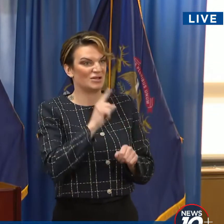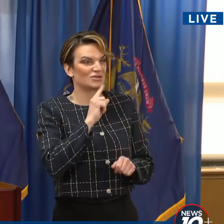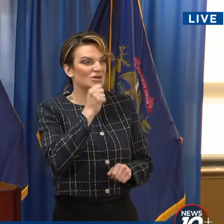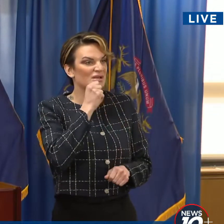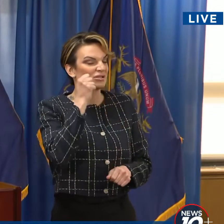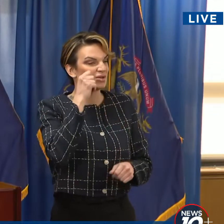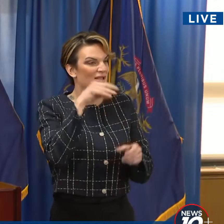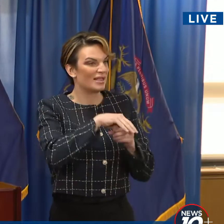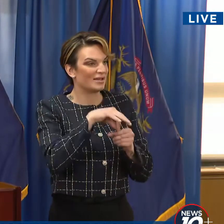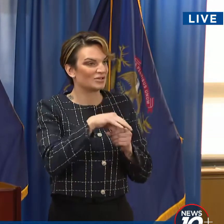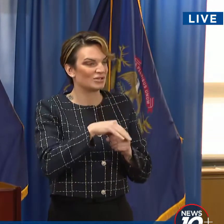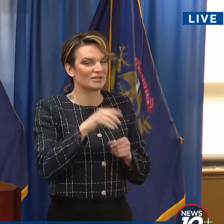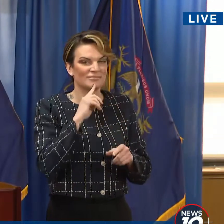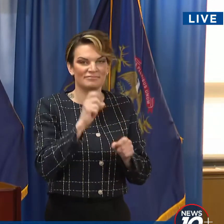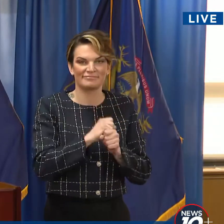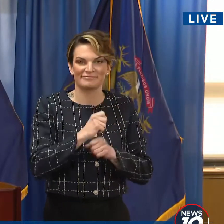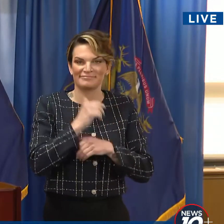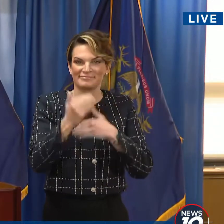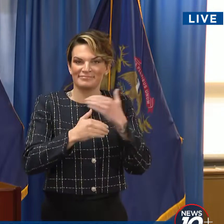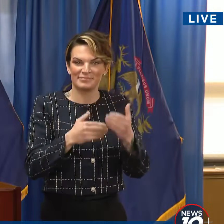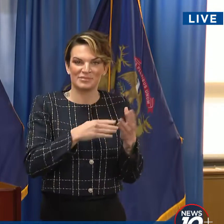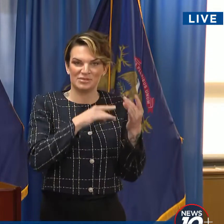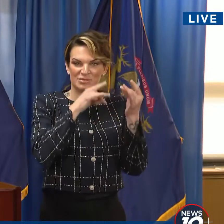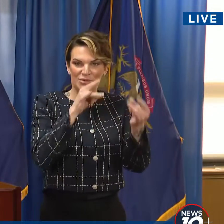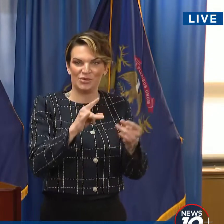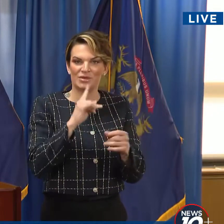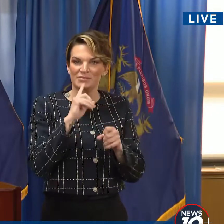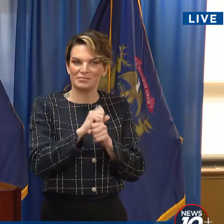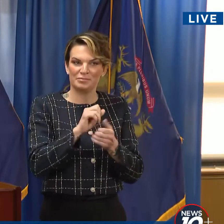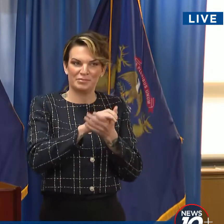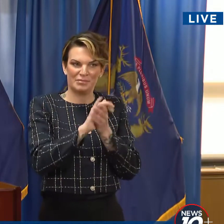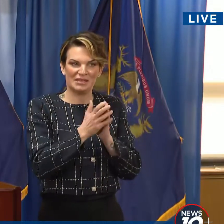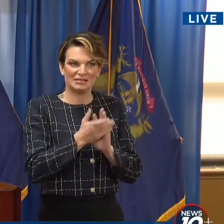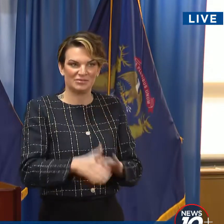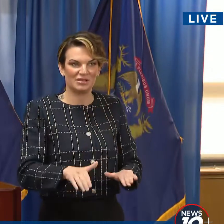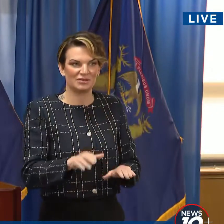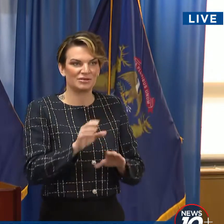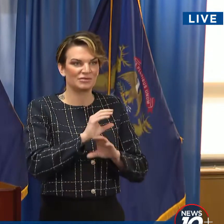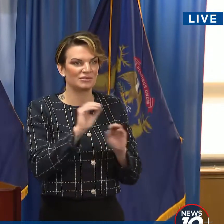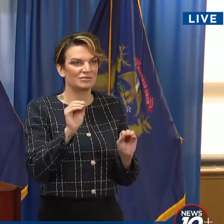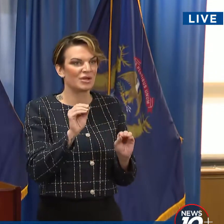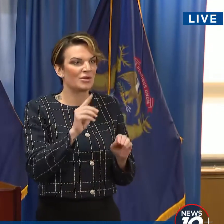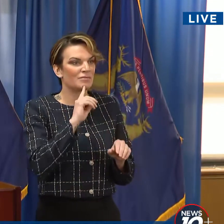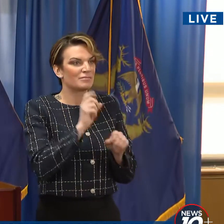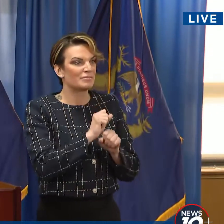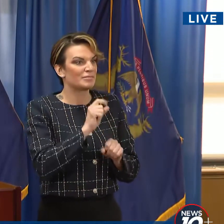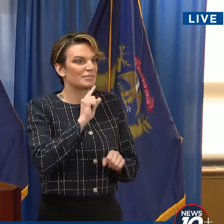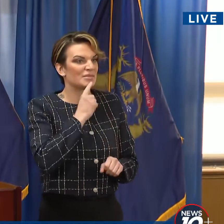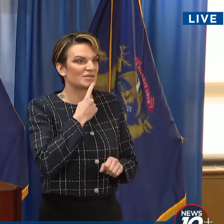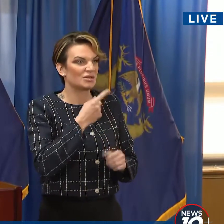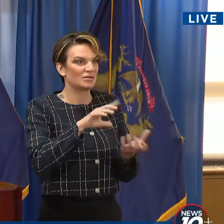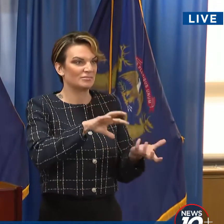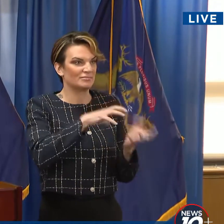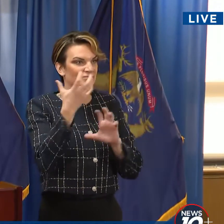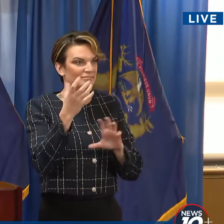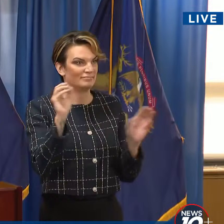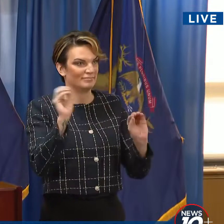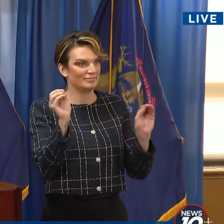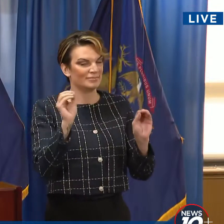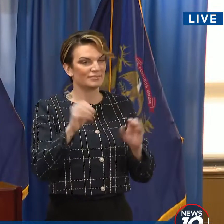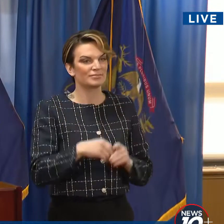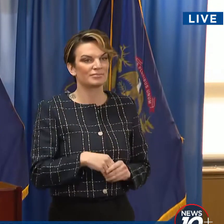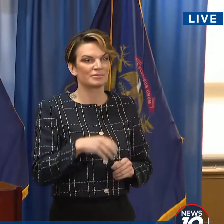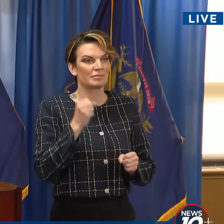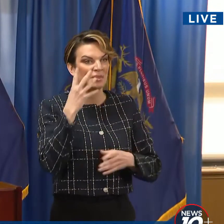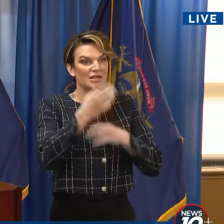and throughout the month proceeded smoothly, peacefully, and without any significant or widespread disruptions.